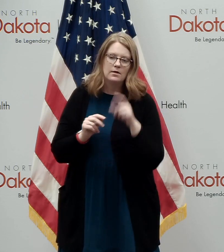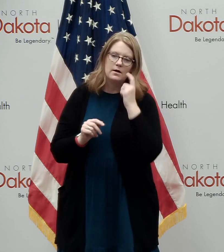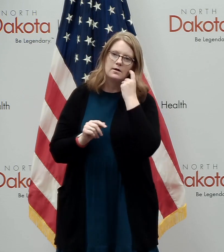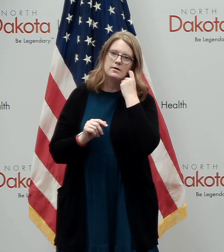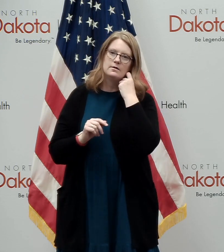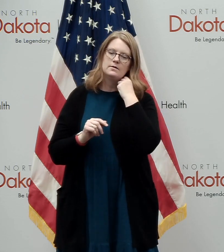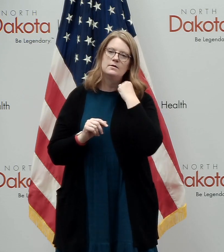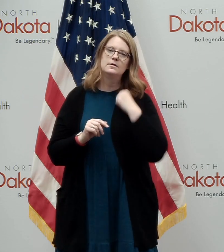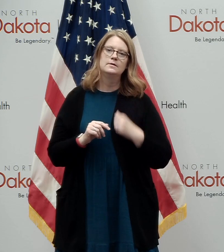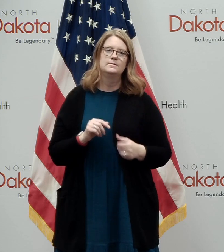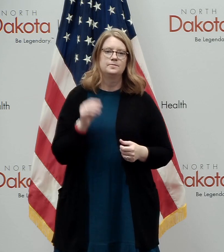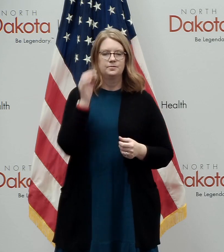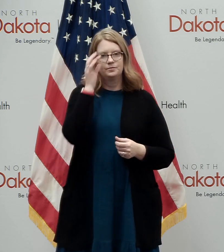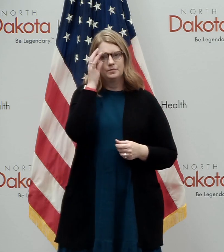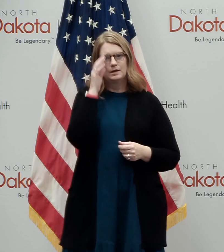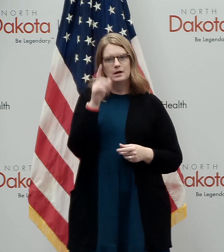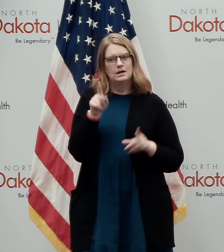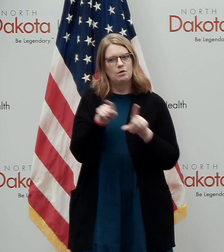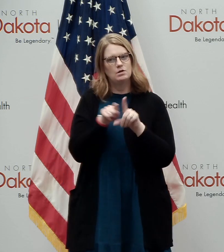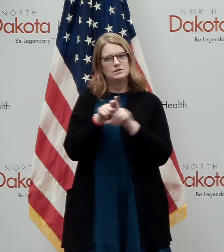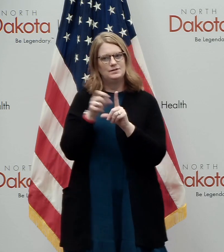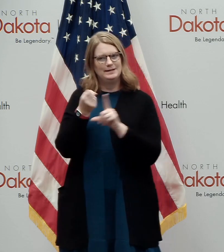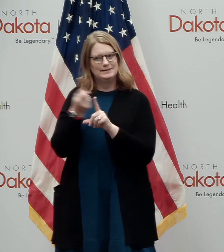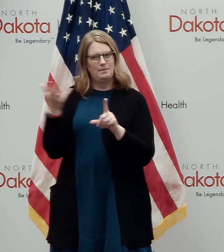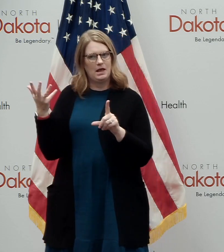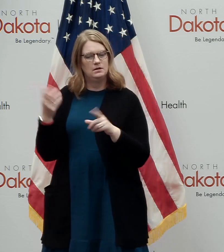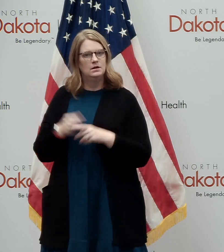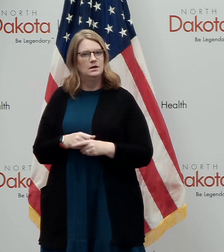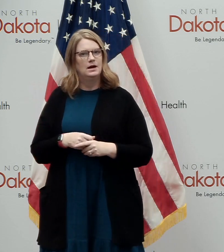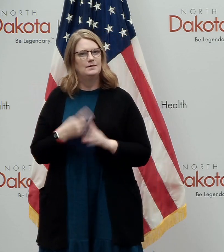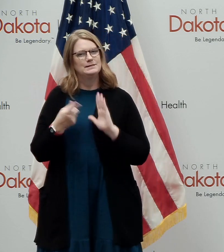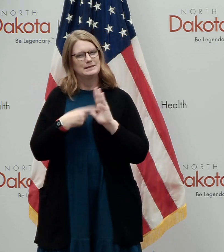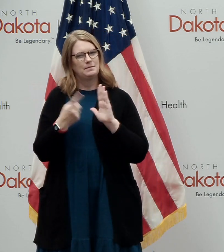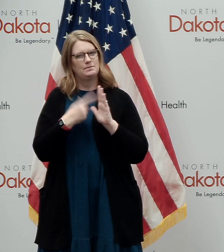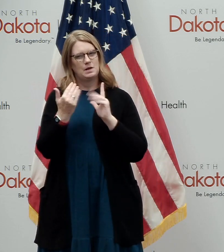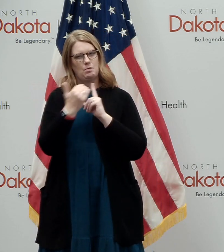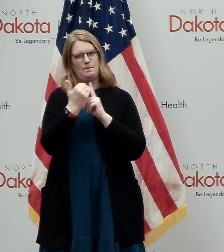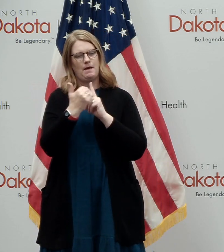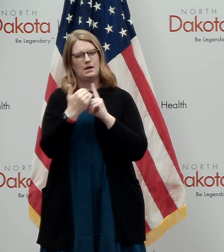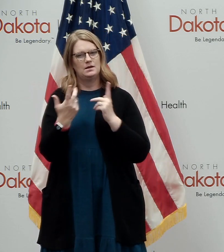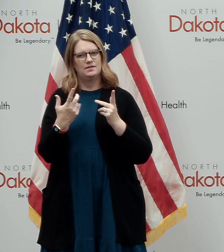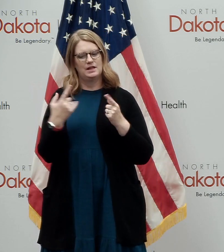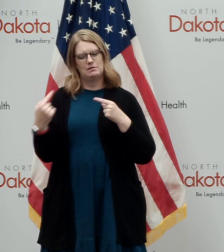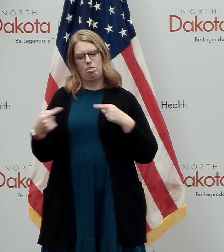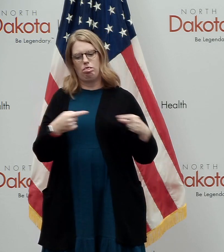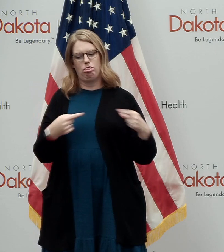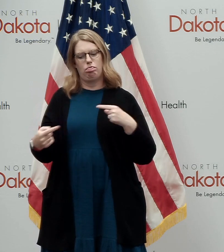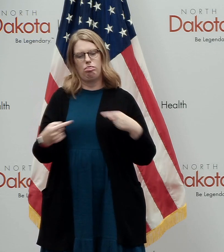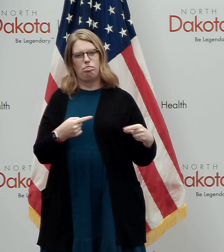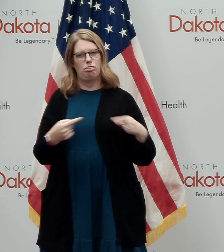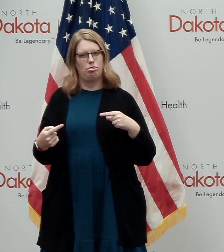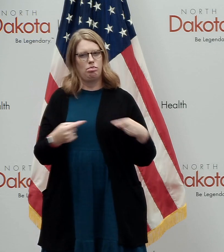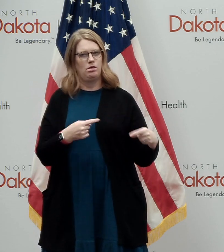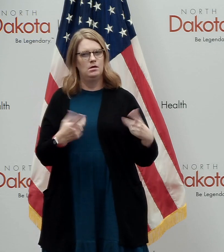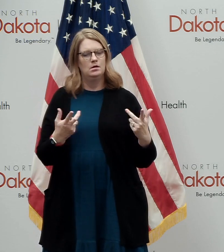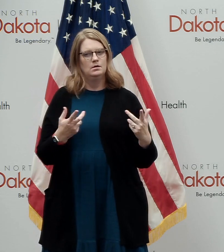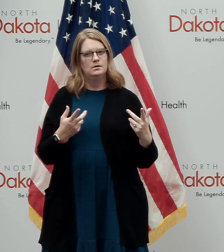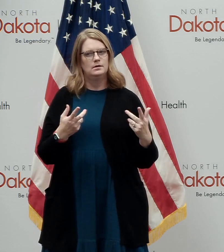say another thing, to expand on this too, is sometimes I'm reminded of these debates right now about that sort of frame